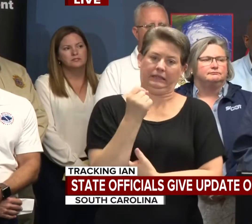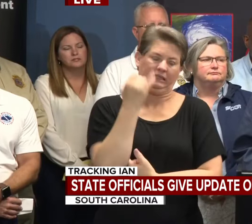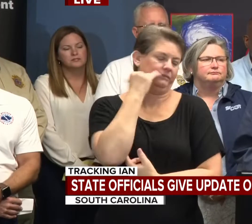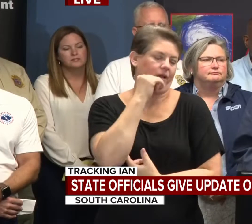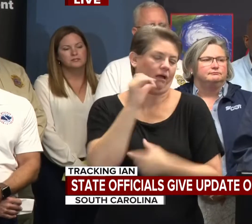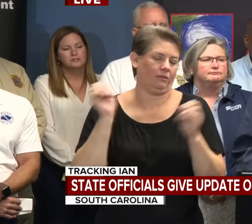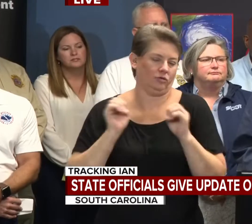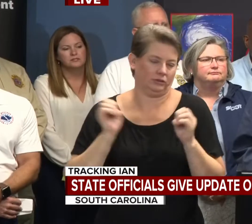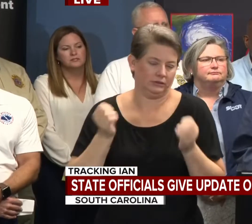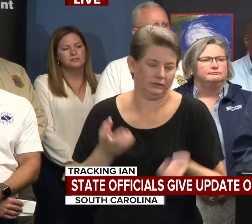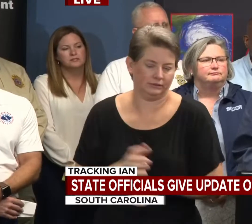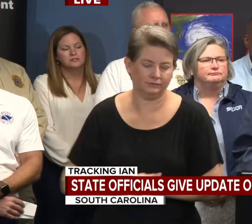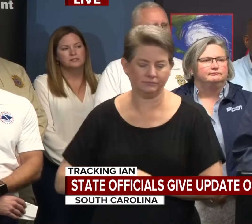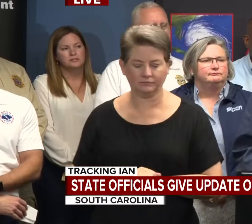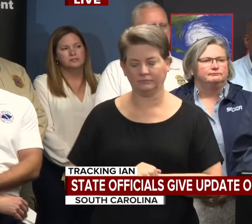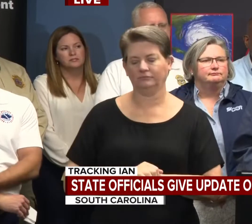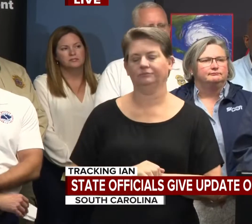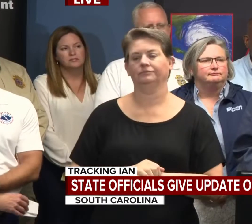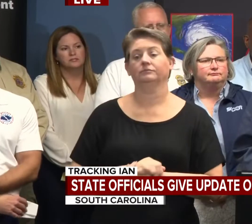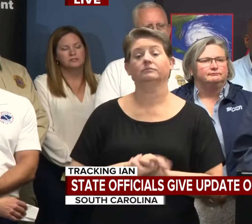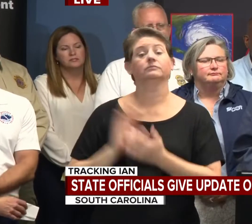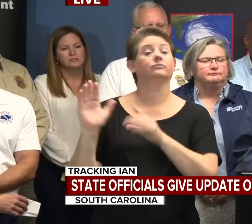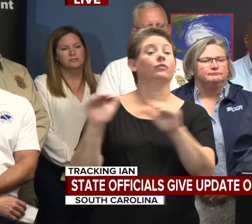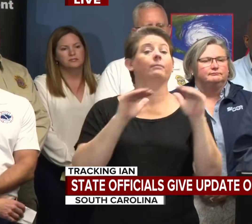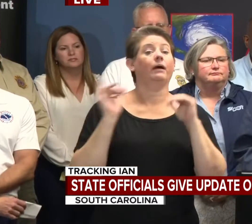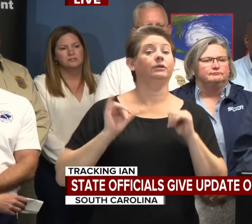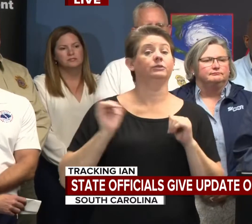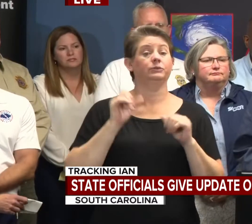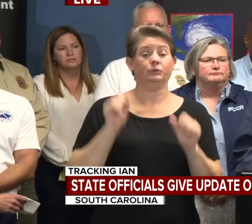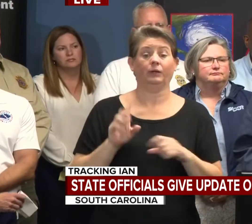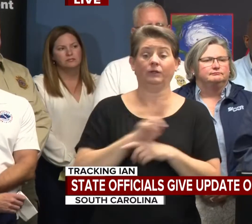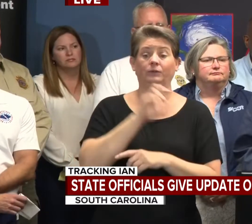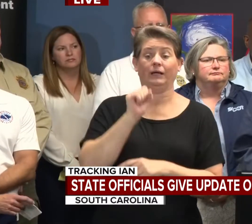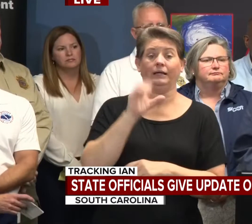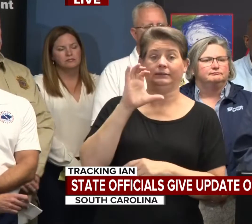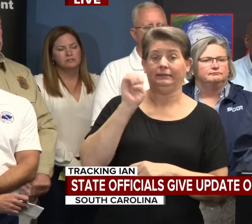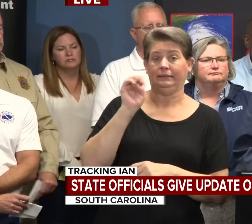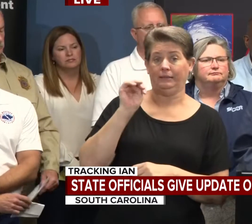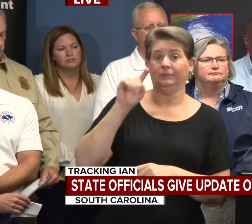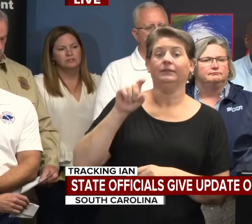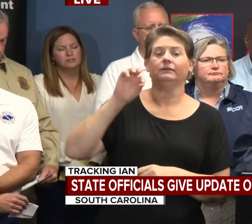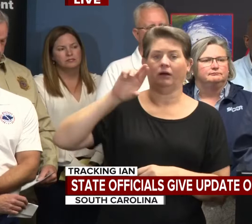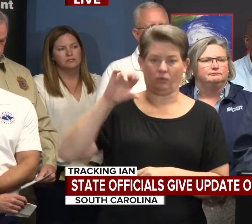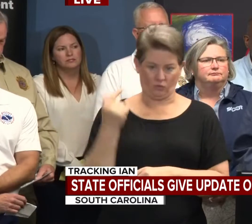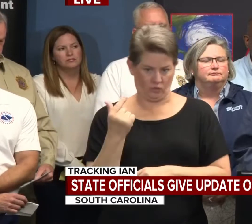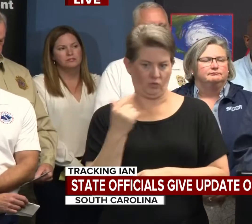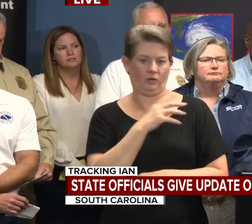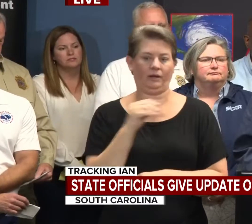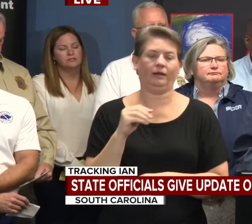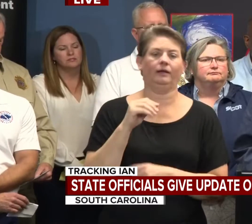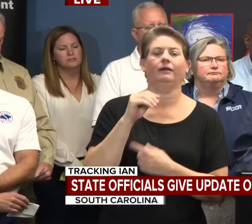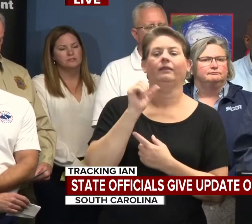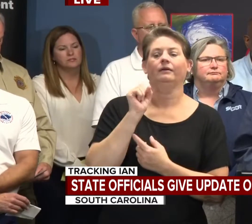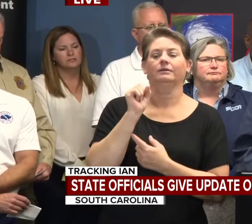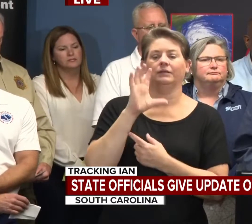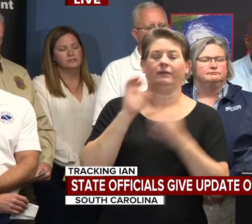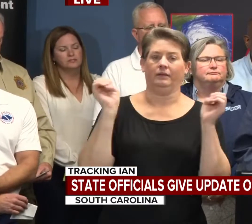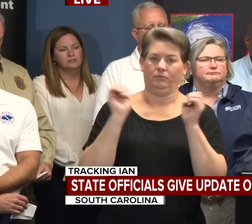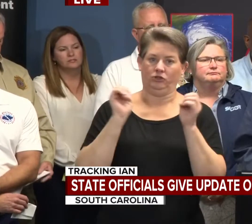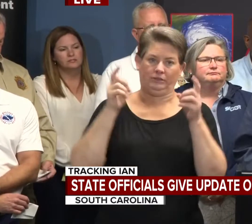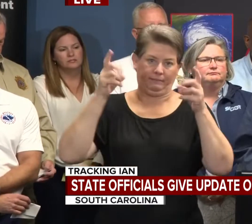non-emergency calls. So, reminder: citizens can use scemd.org and the South Carolina